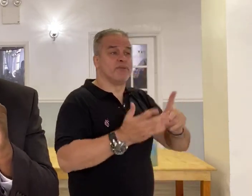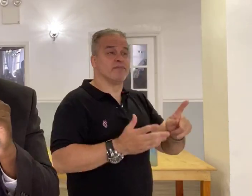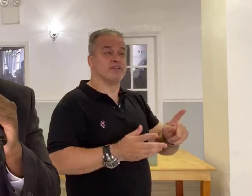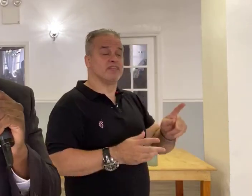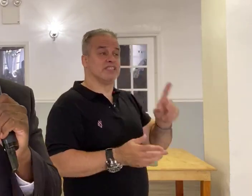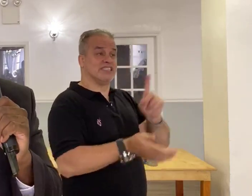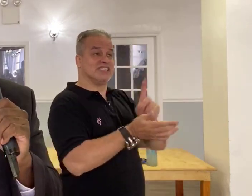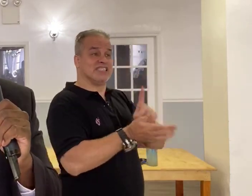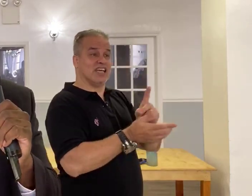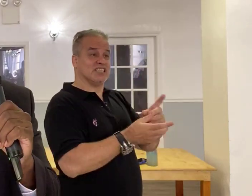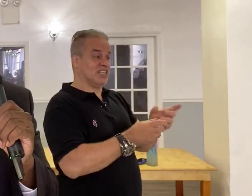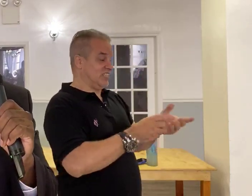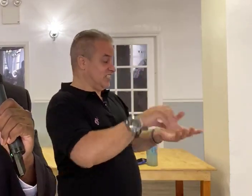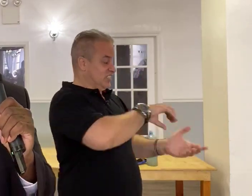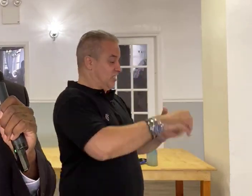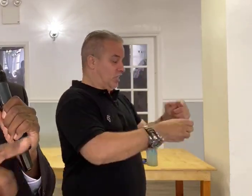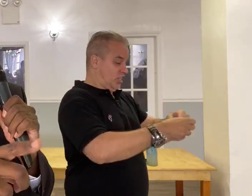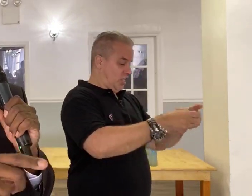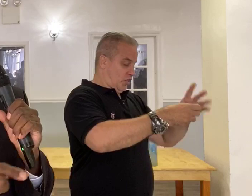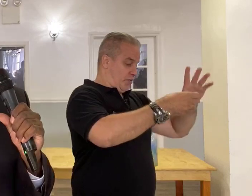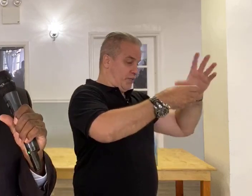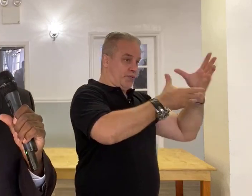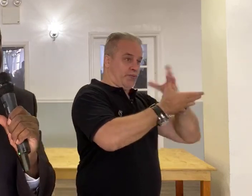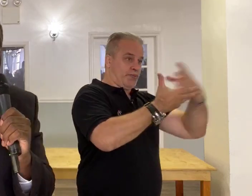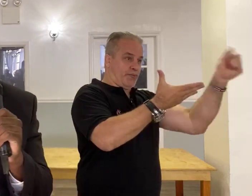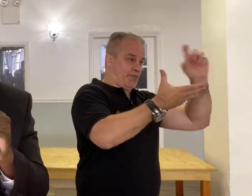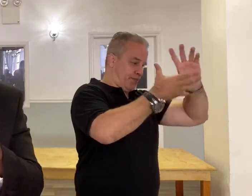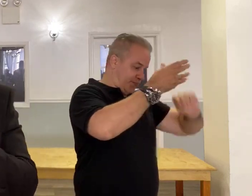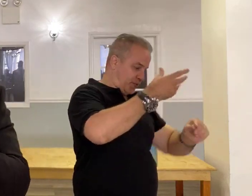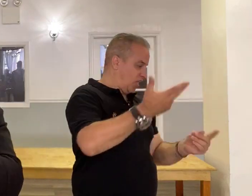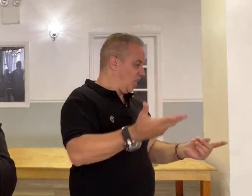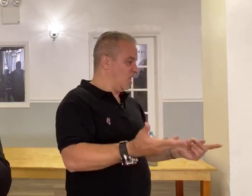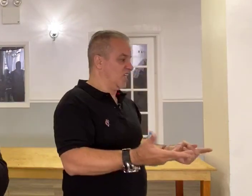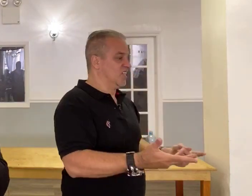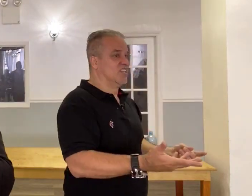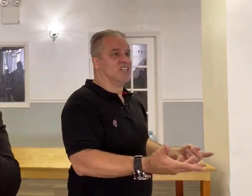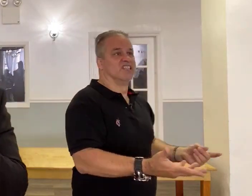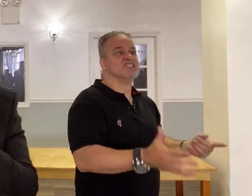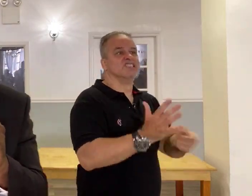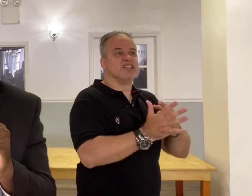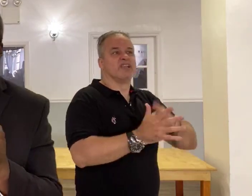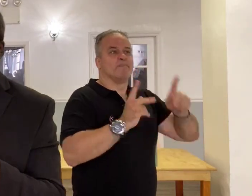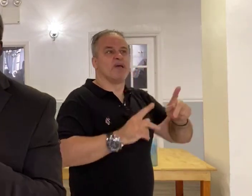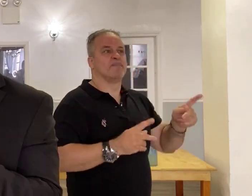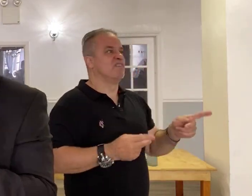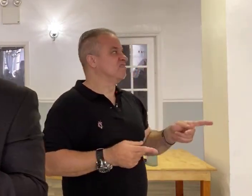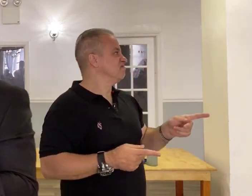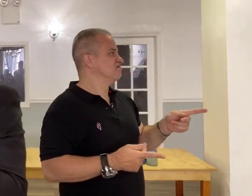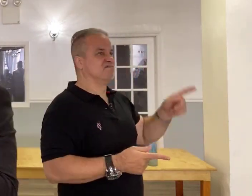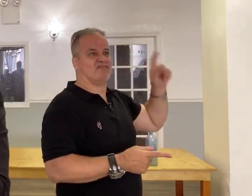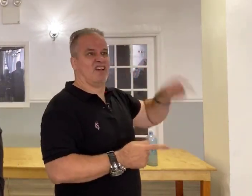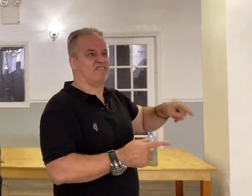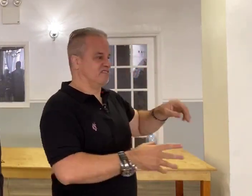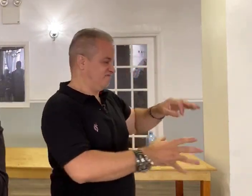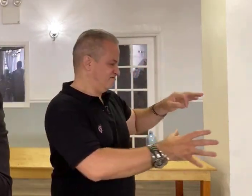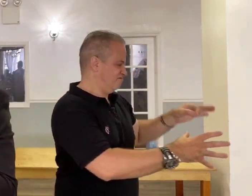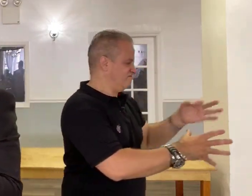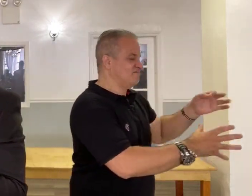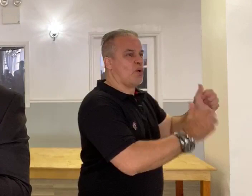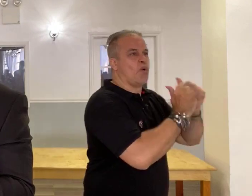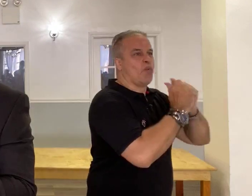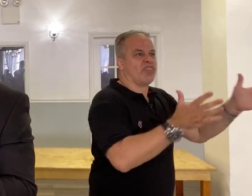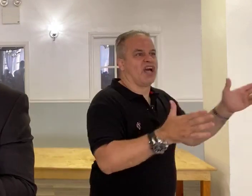But it saved their life. Listen to me, I'm not here telling you this morning it's not going to hurt. It's going to hurt.